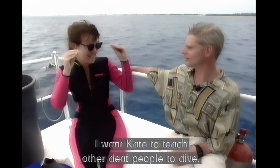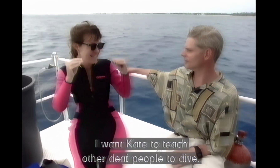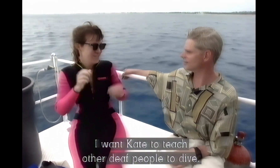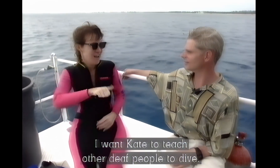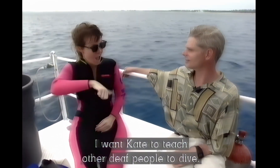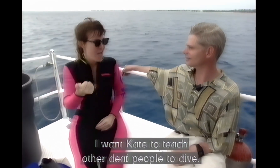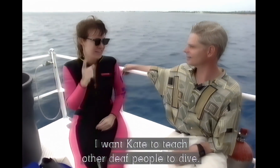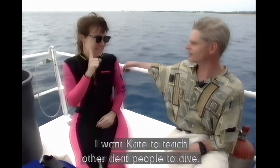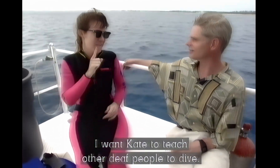people to dive.